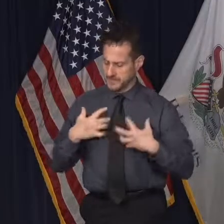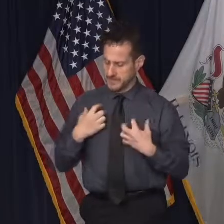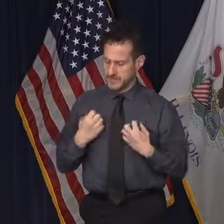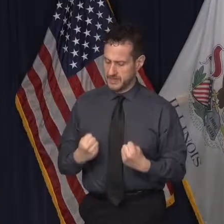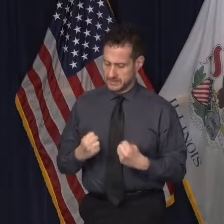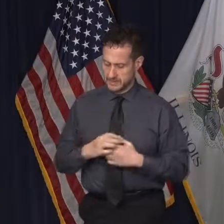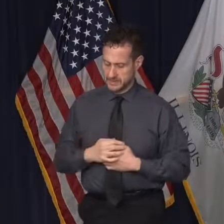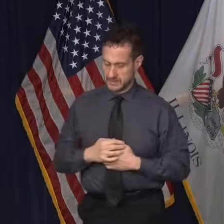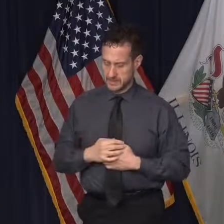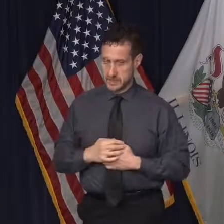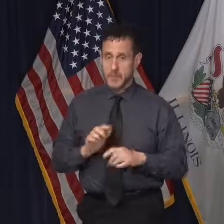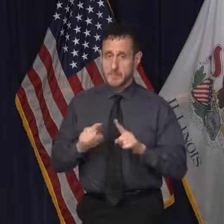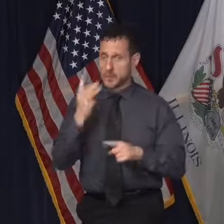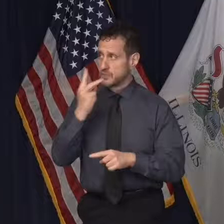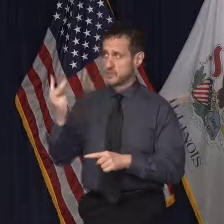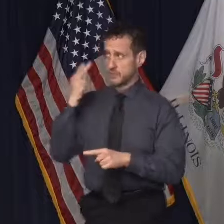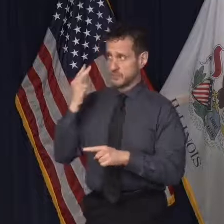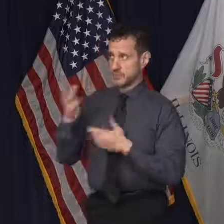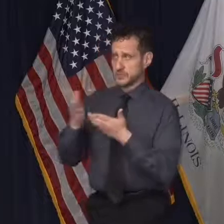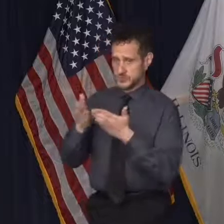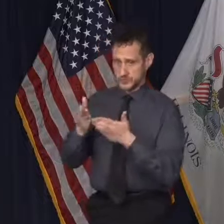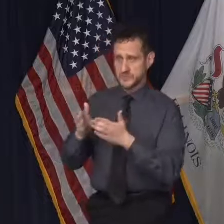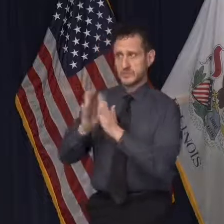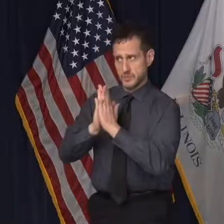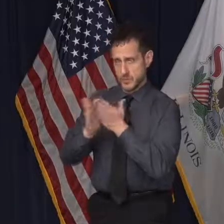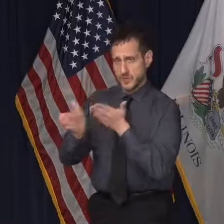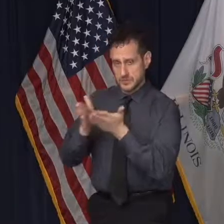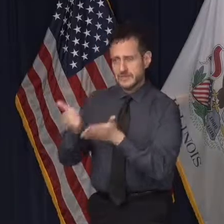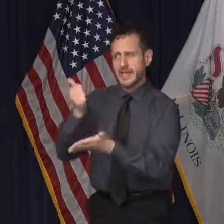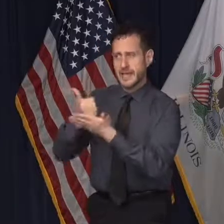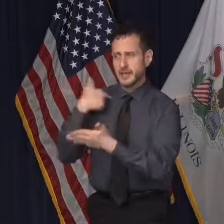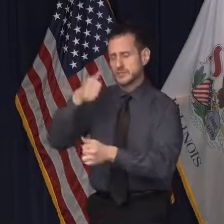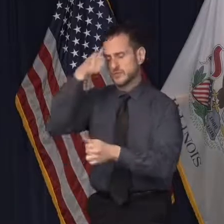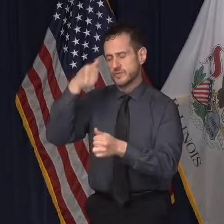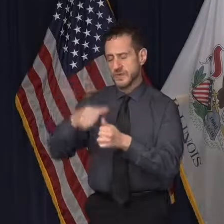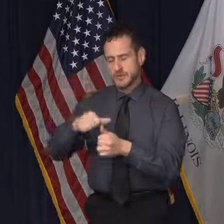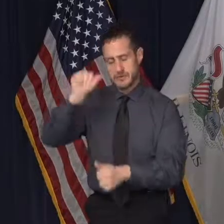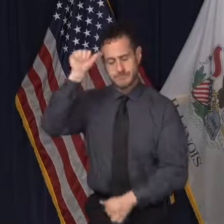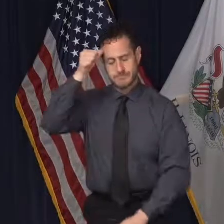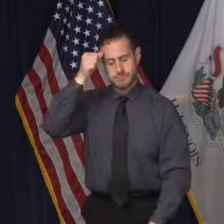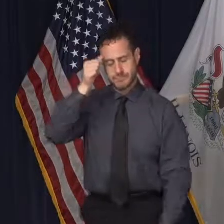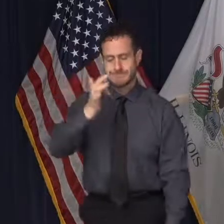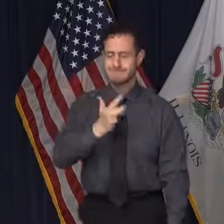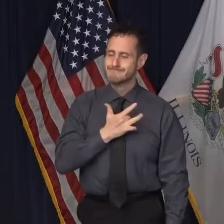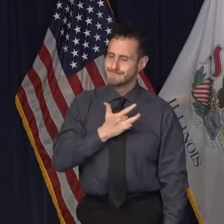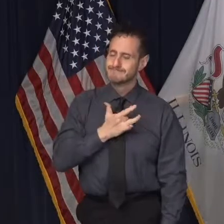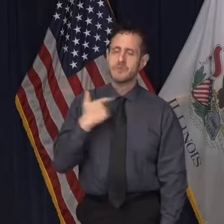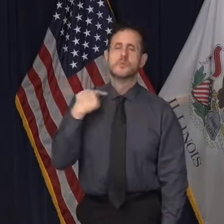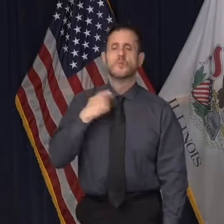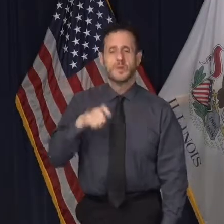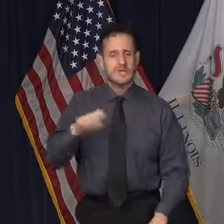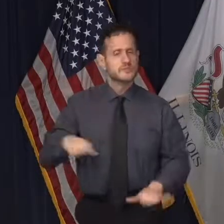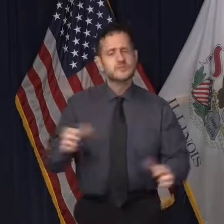memorial also serves as a painful reminder of why we all need to do everything possible